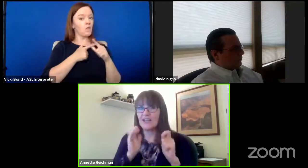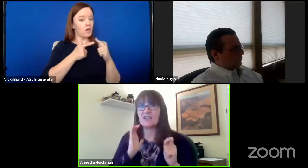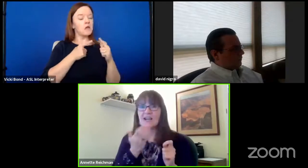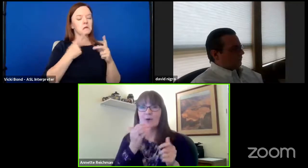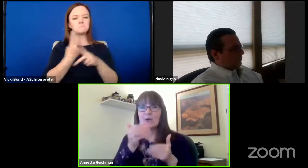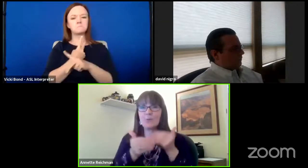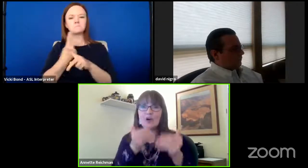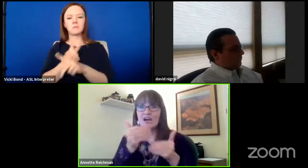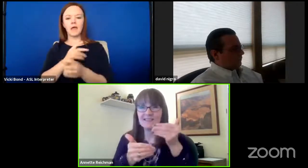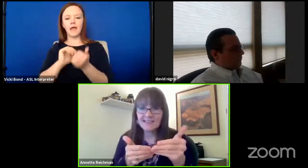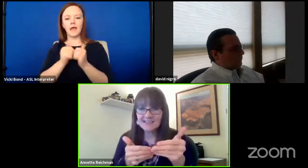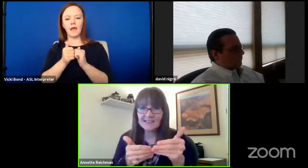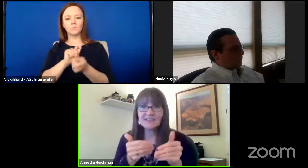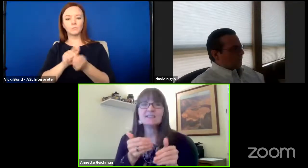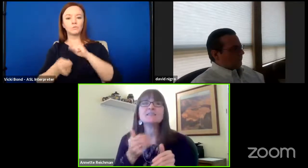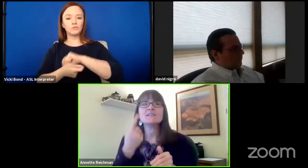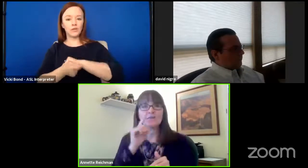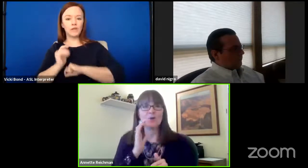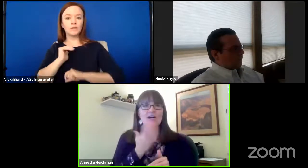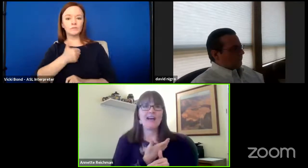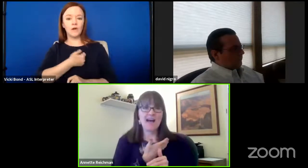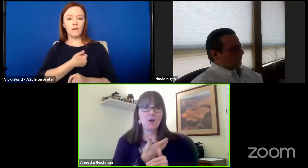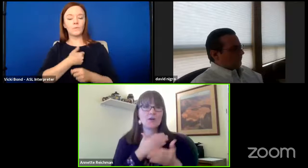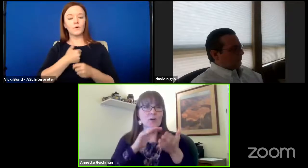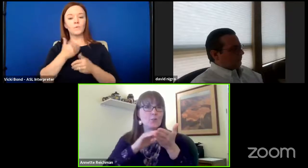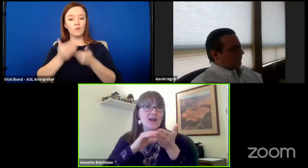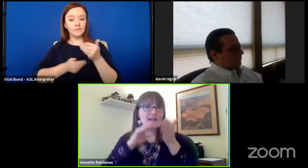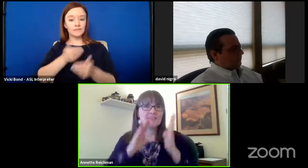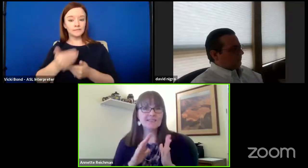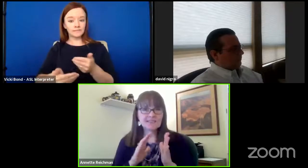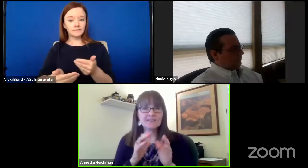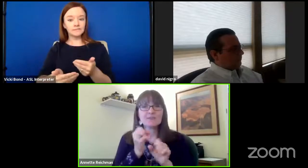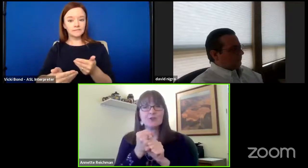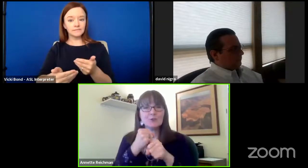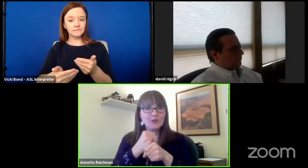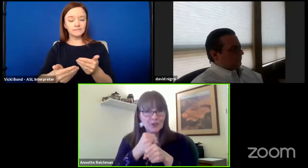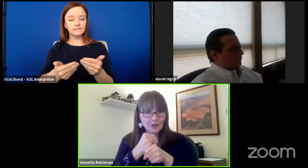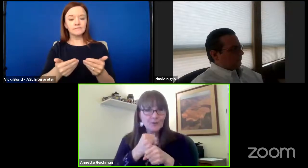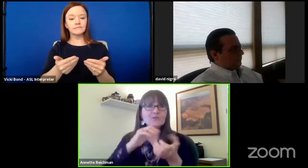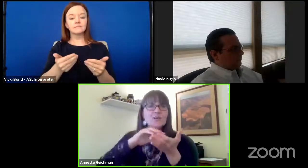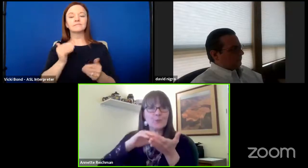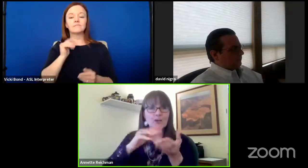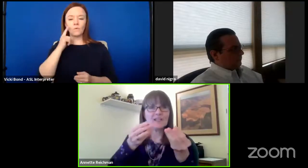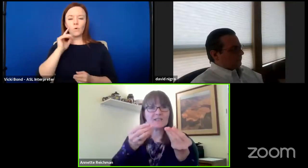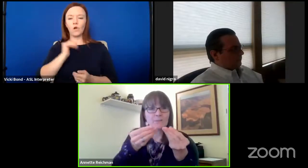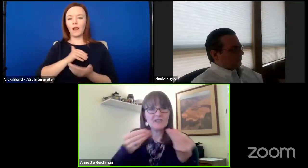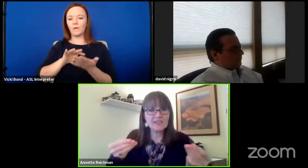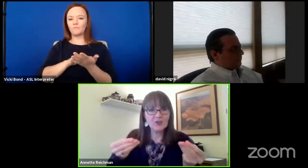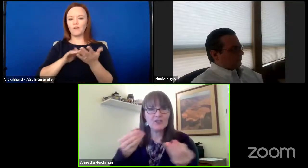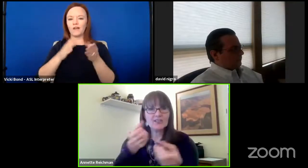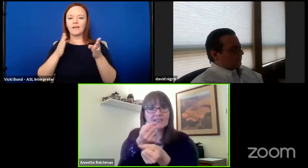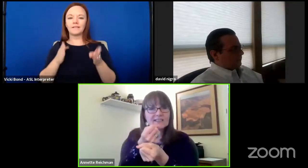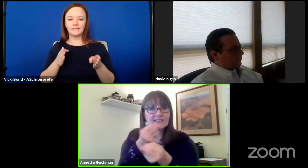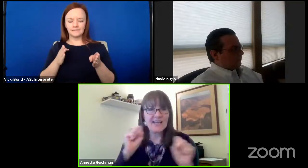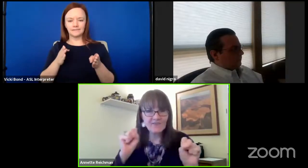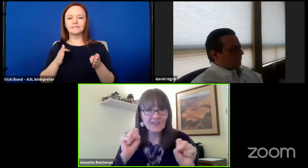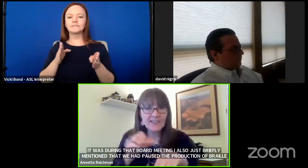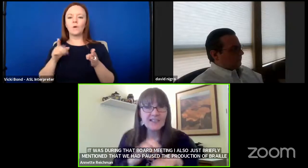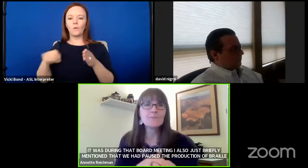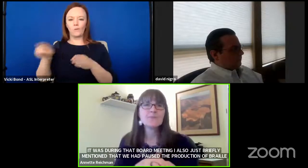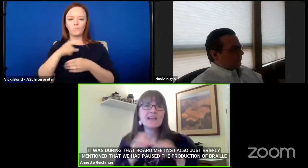to change our processes for our Braillists to produce Braille